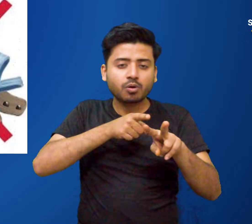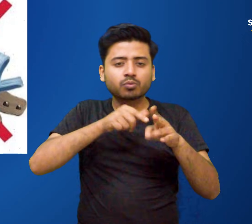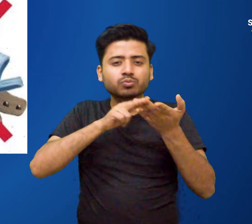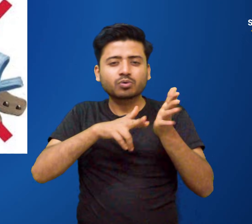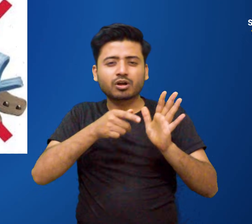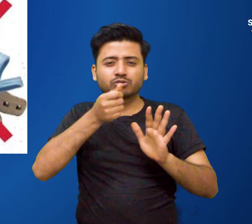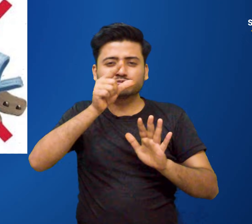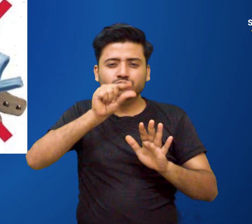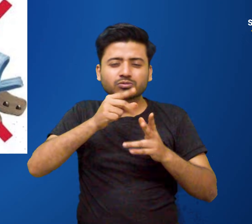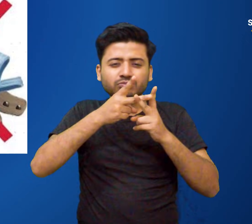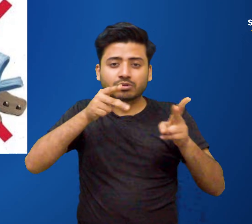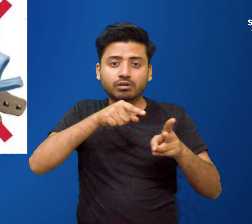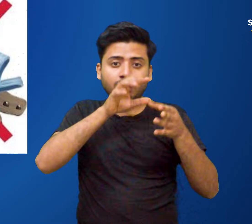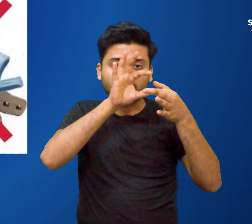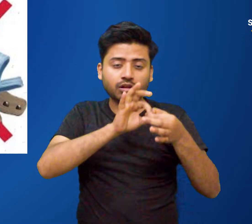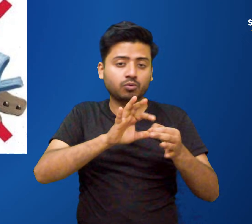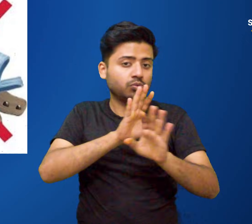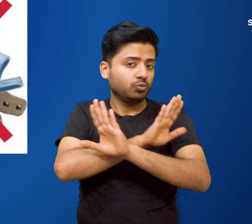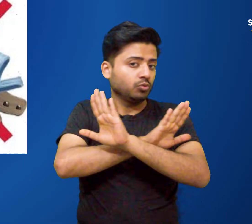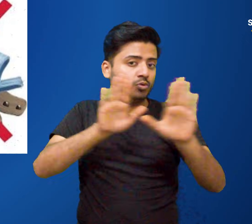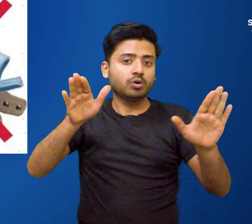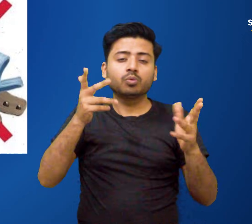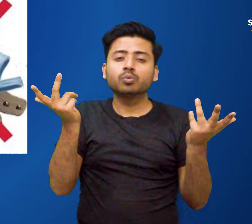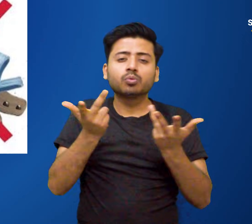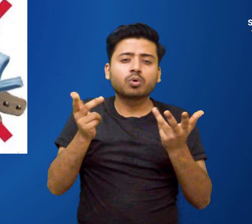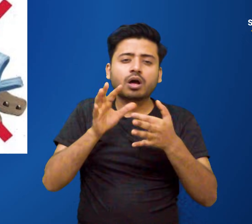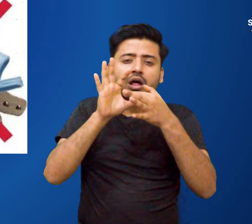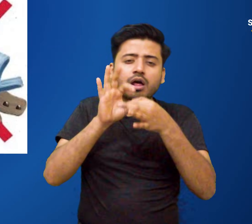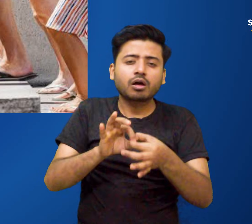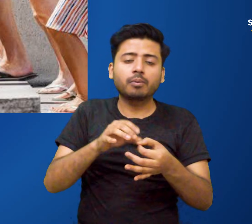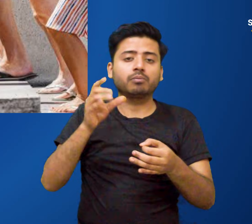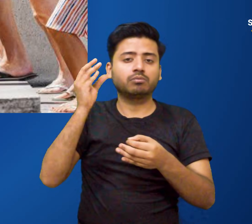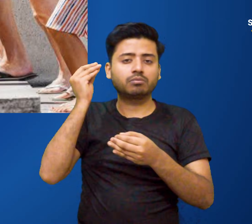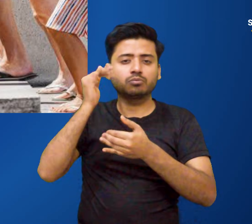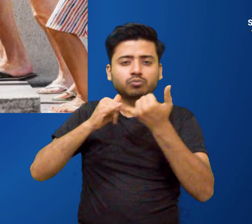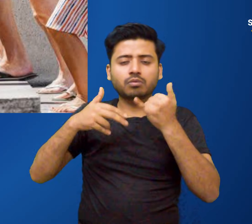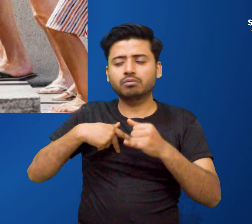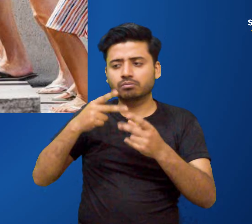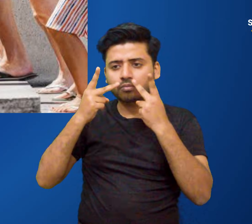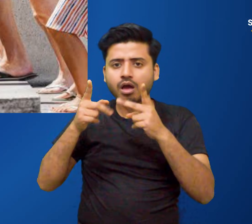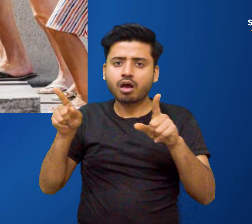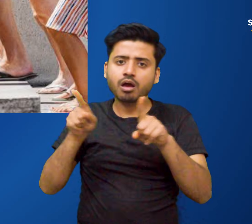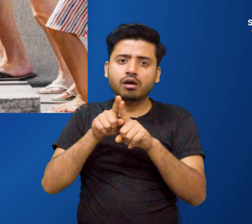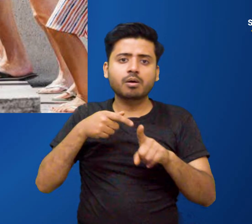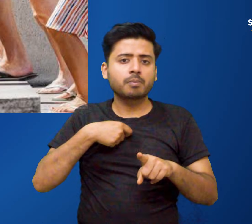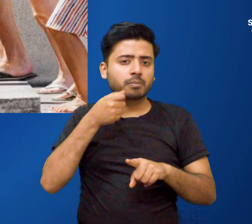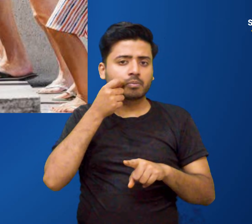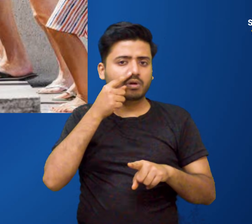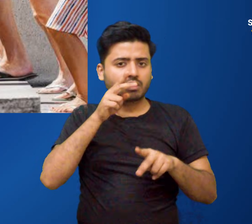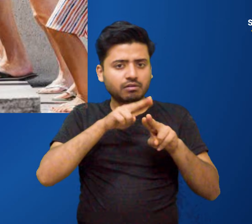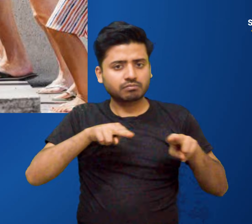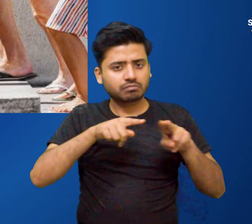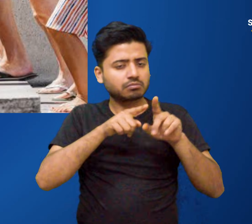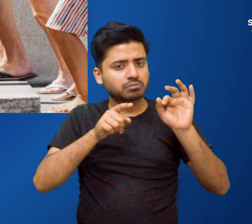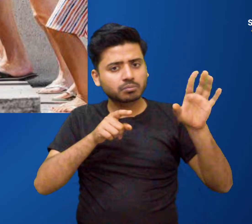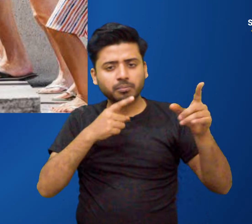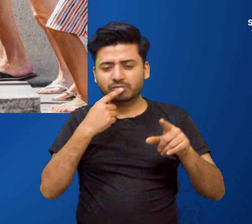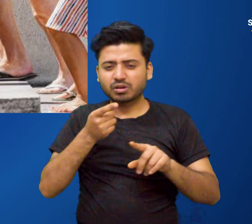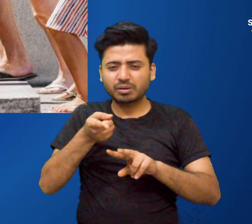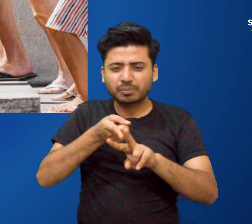your toes must constantly scrunch or grip the sole to keep it on. Over time, this can cause hammer toes, permanently